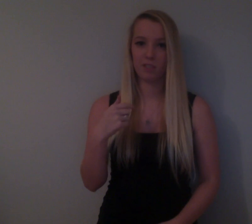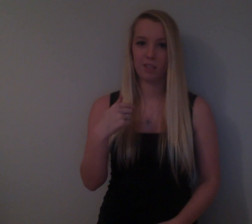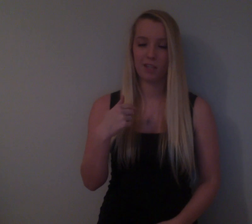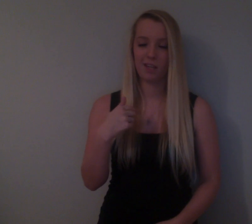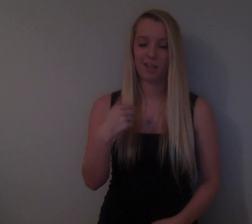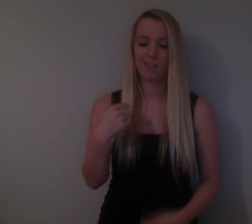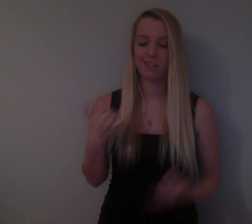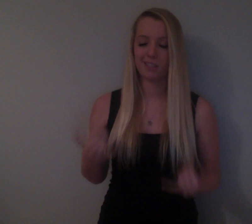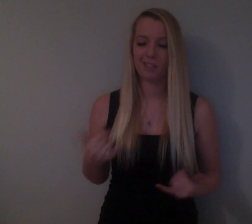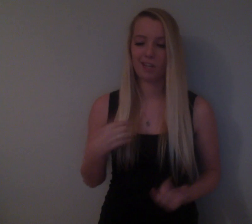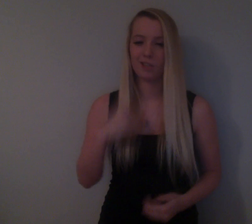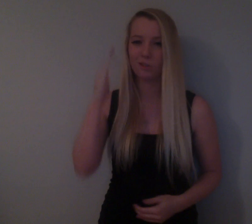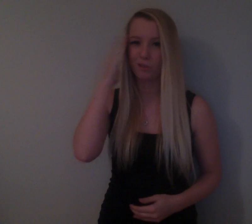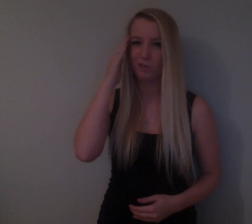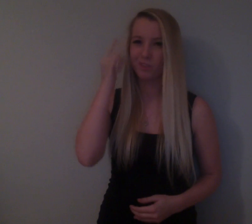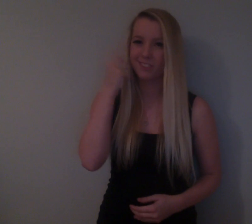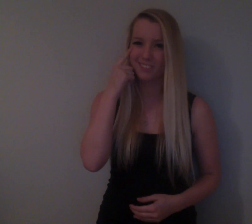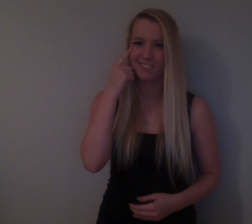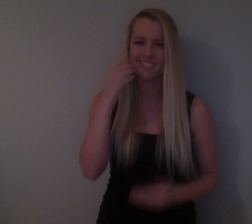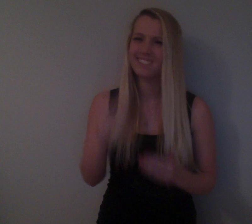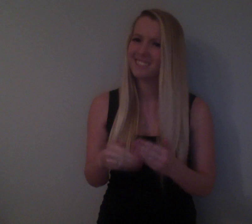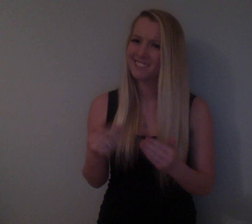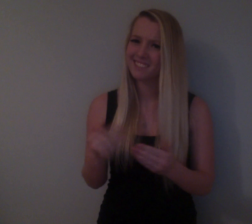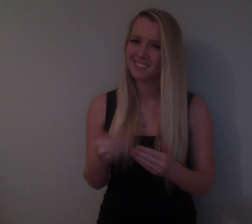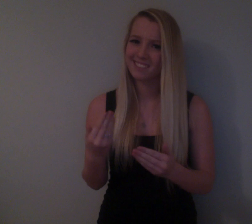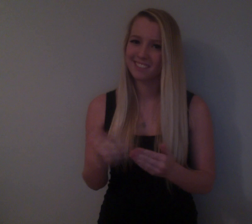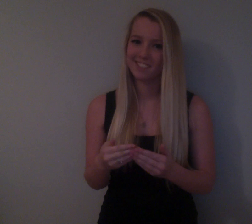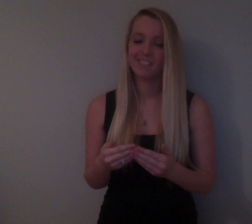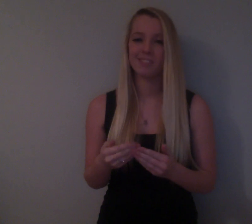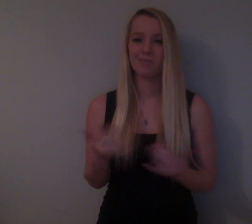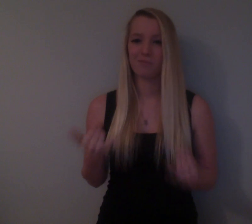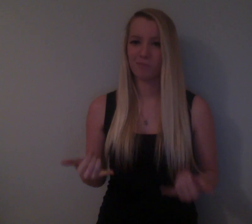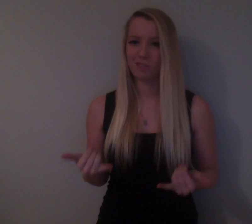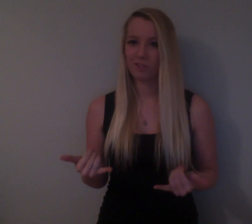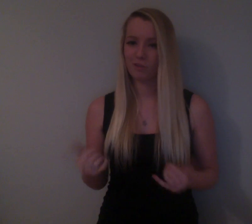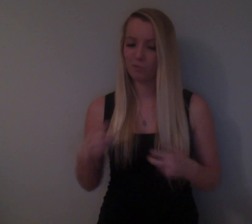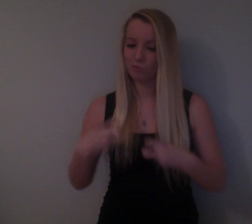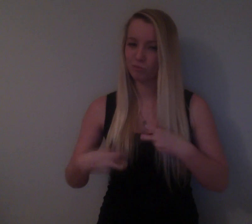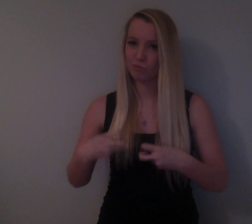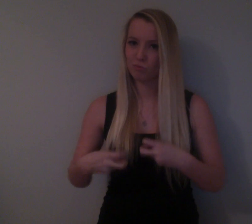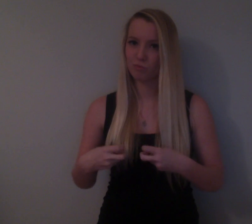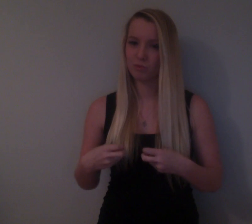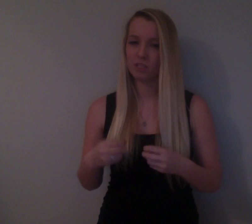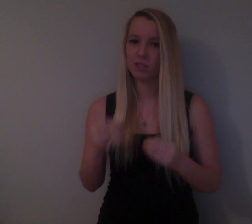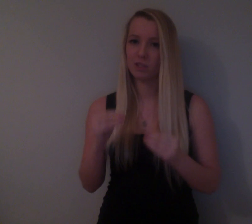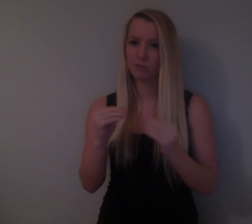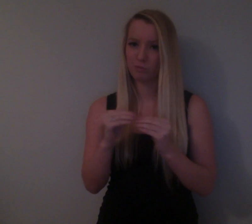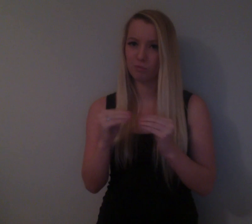was too easy. So let me give you something a little bit more difficult. I like the avocados. I might stick with that